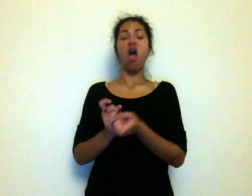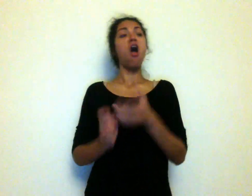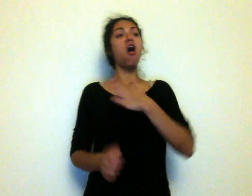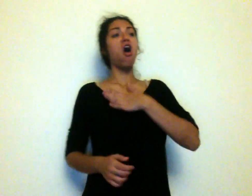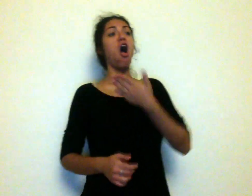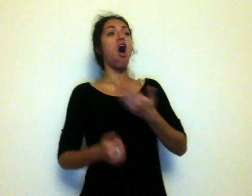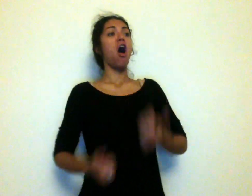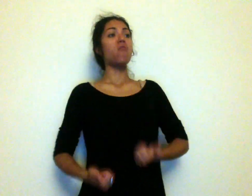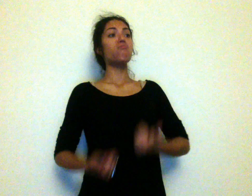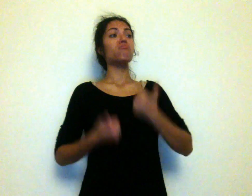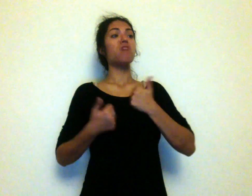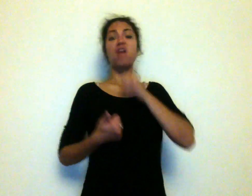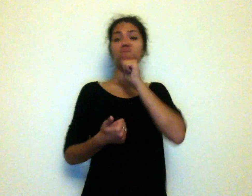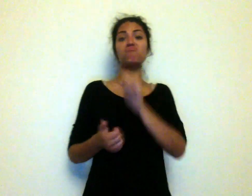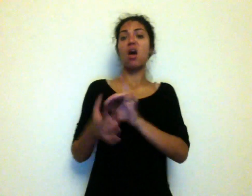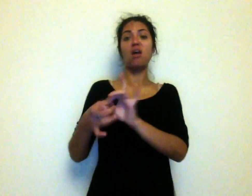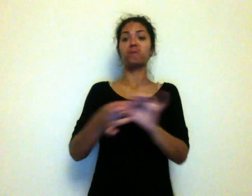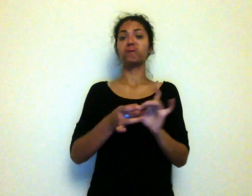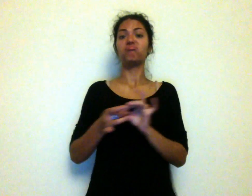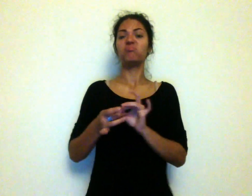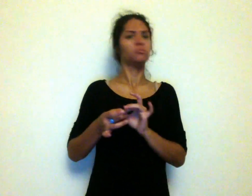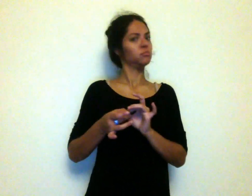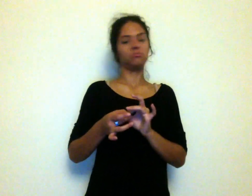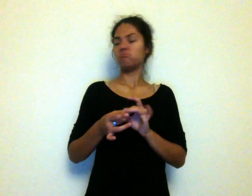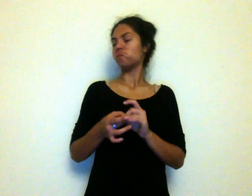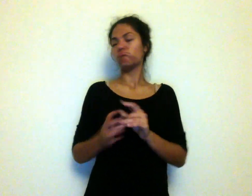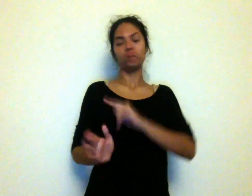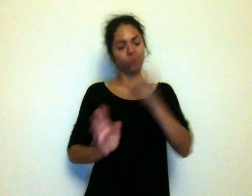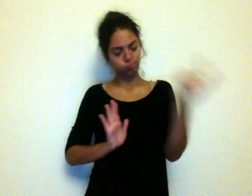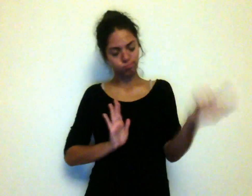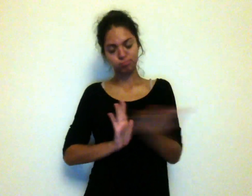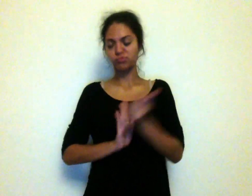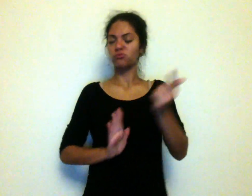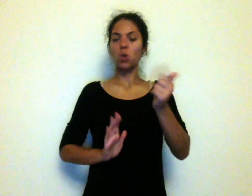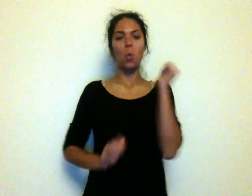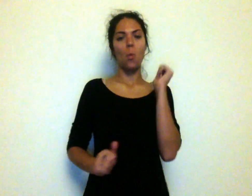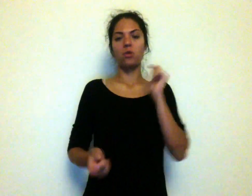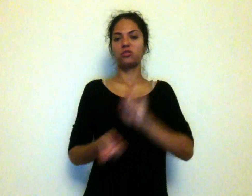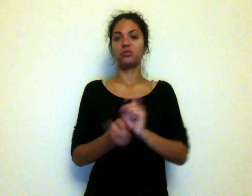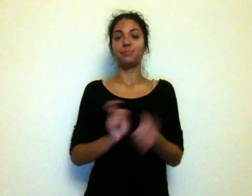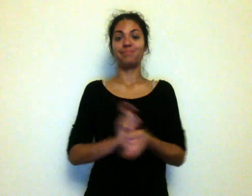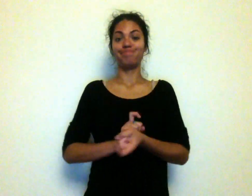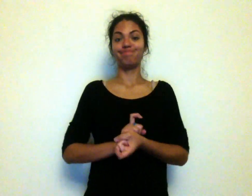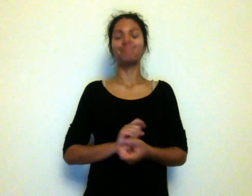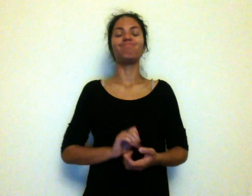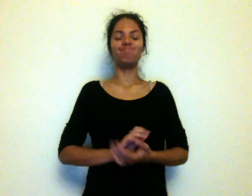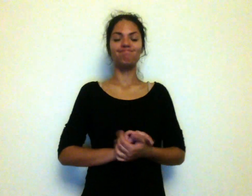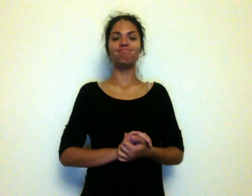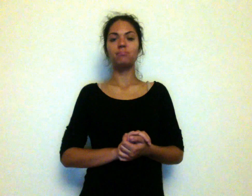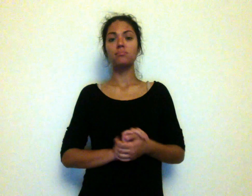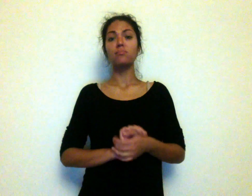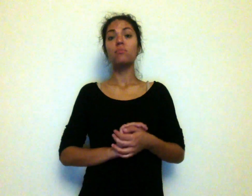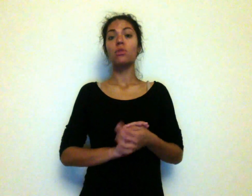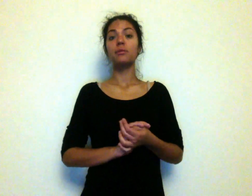Every living thing has that in common with the divine, and the distinguishing from a living to